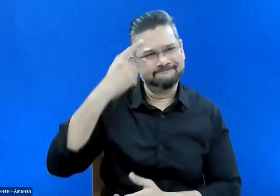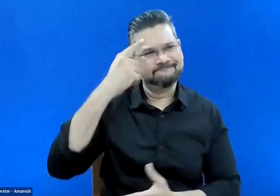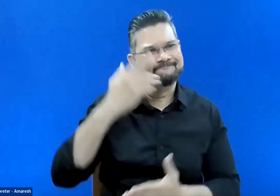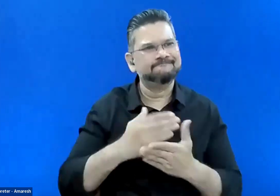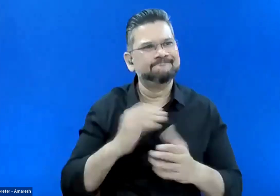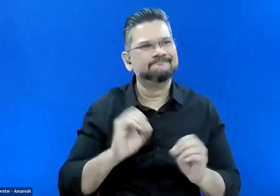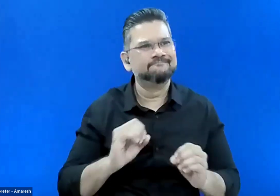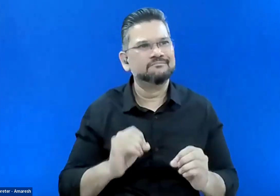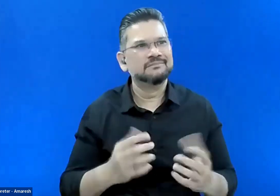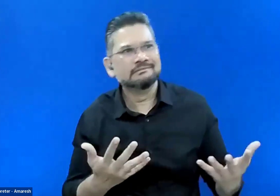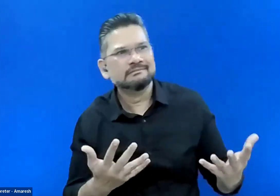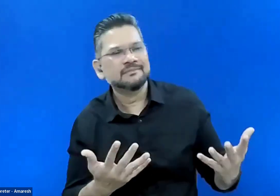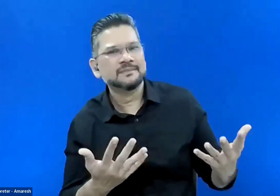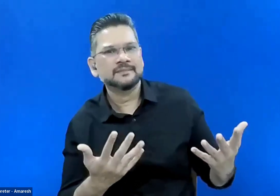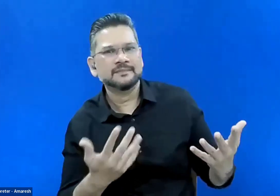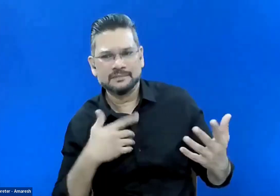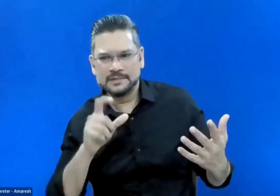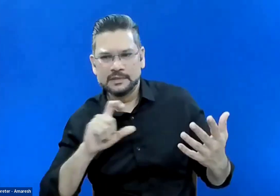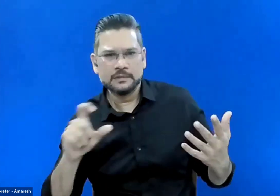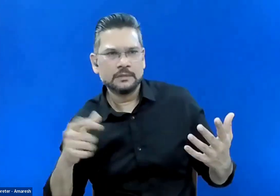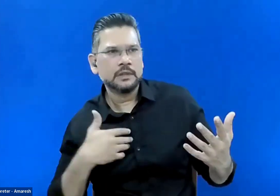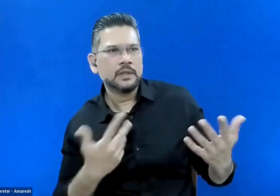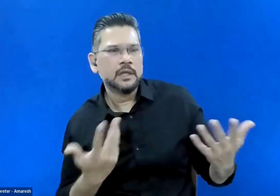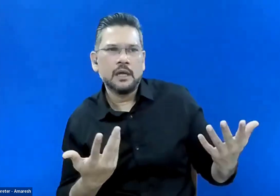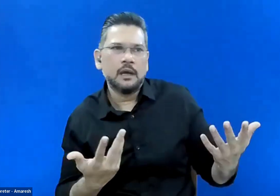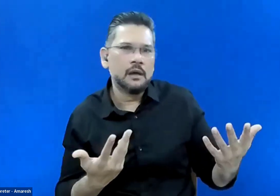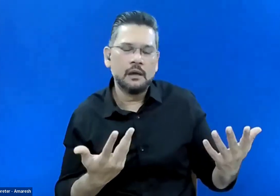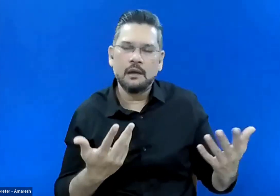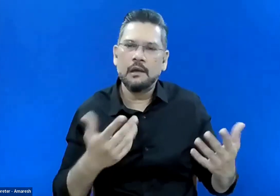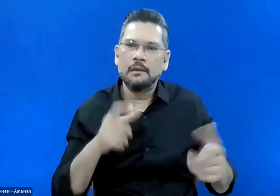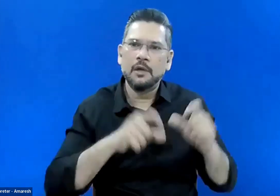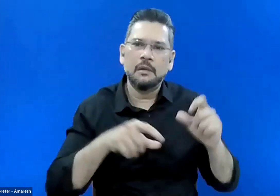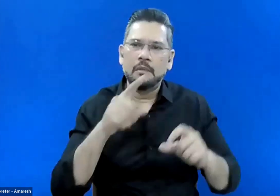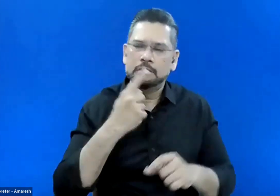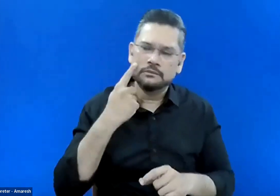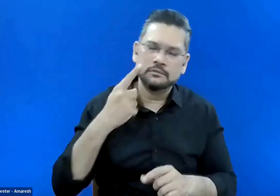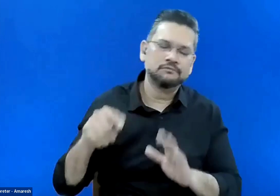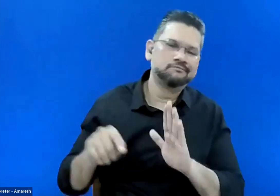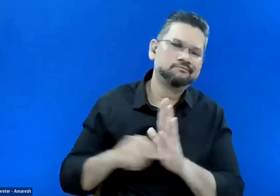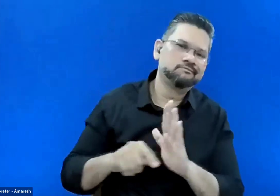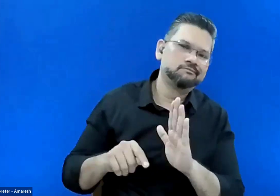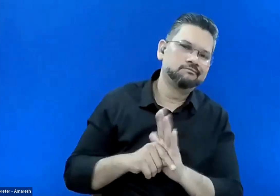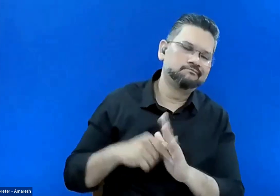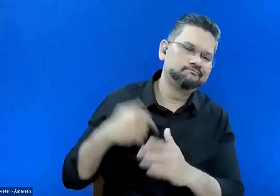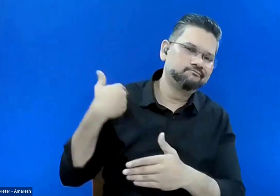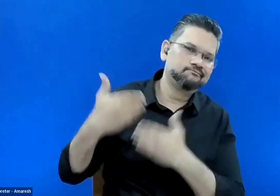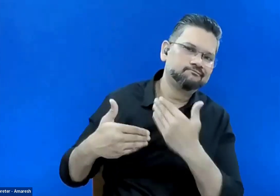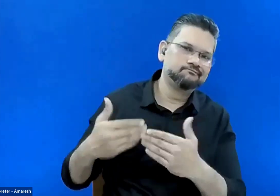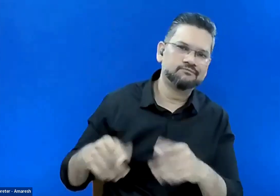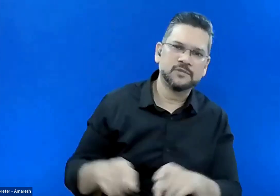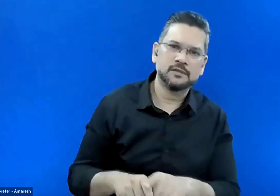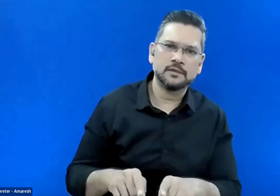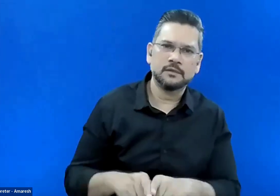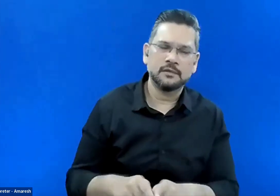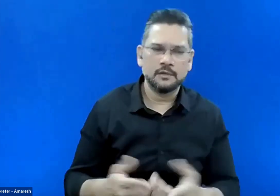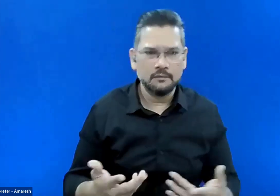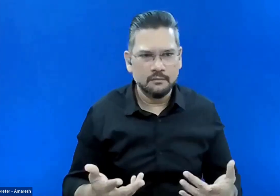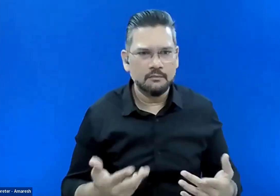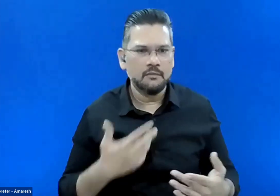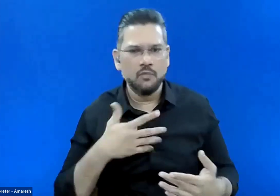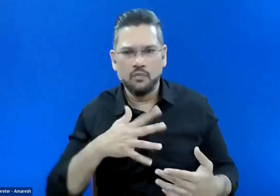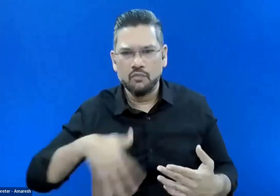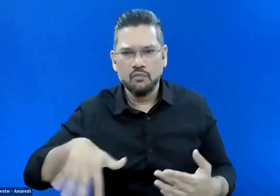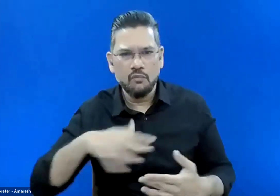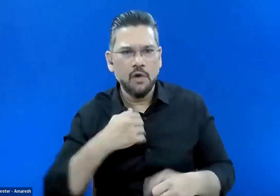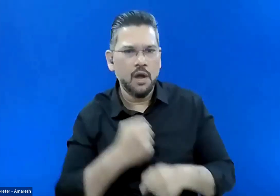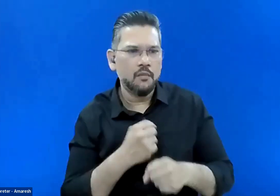a stigma. More than 20 laws restricts persons with psychosocial disability to get